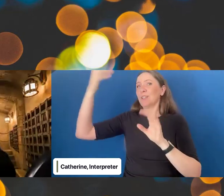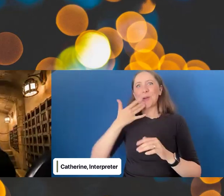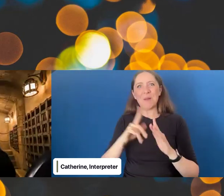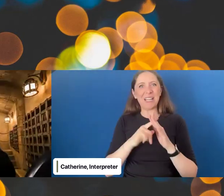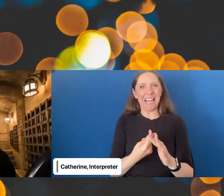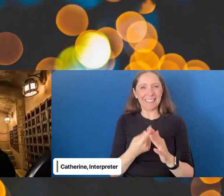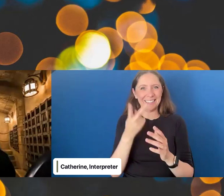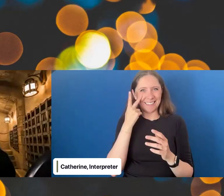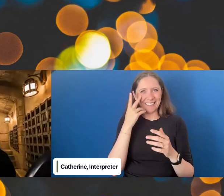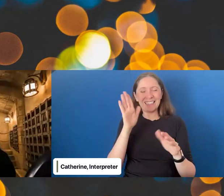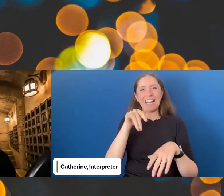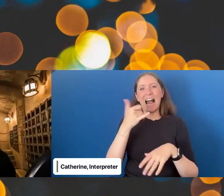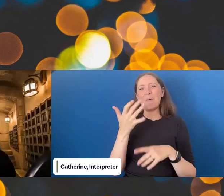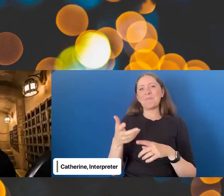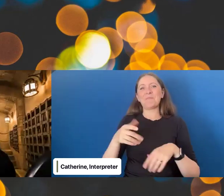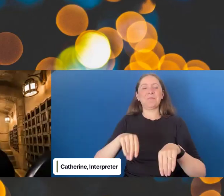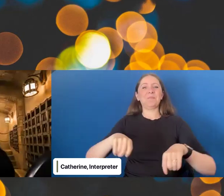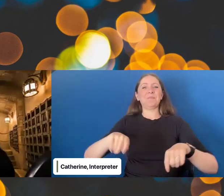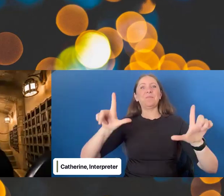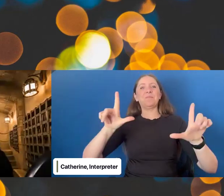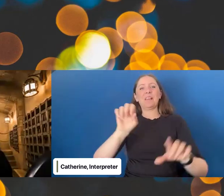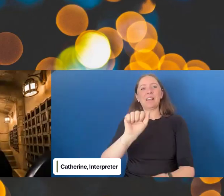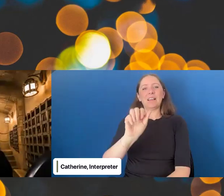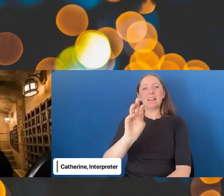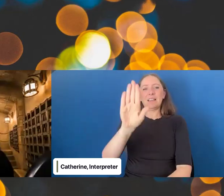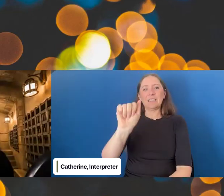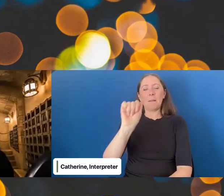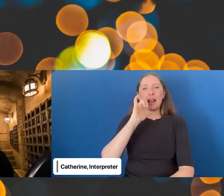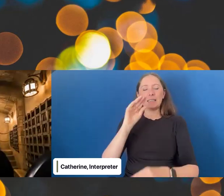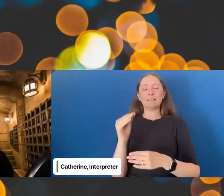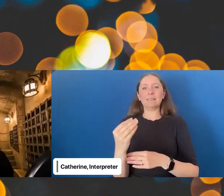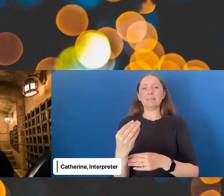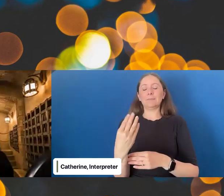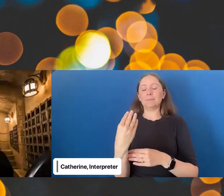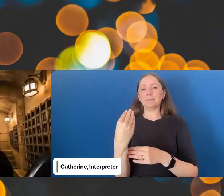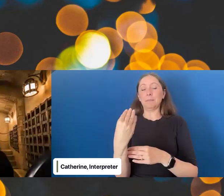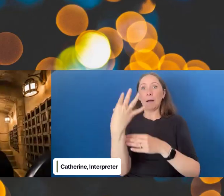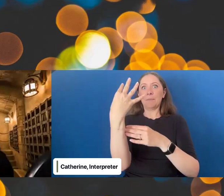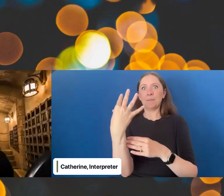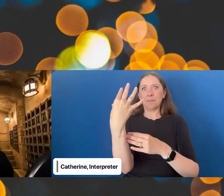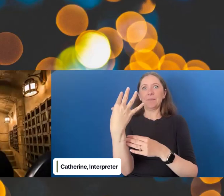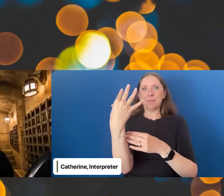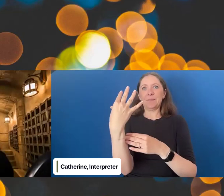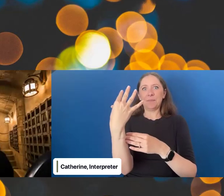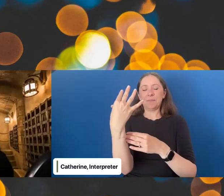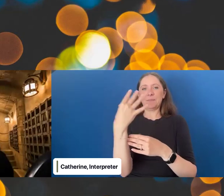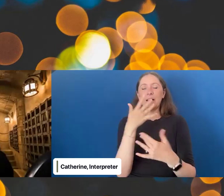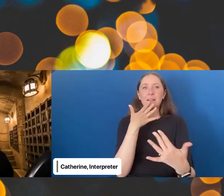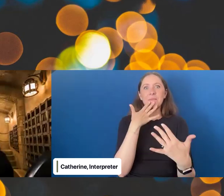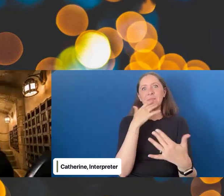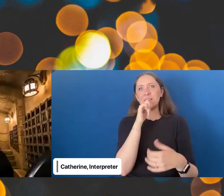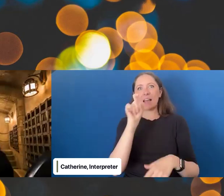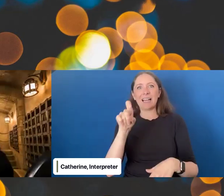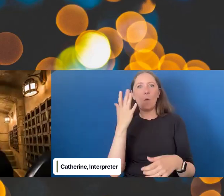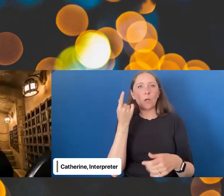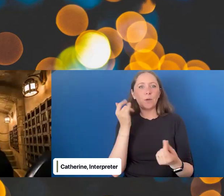grab Samba here. I'm gonna turn on Samba's camera. That was not necessary. Why are you doing that,